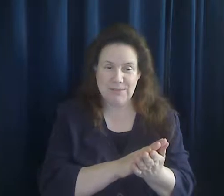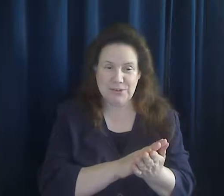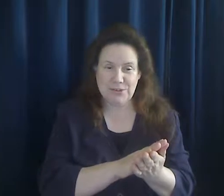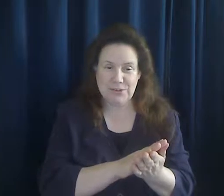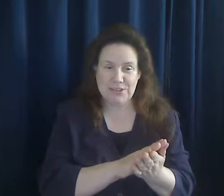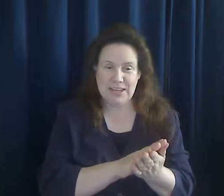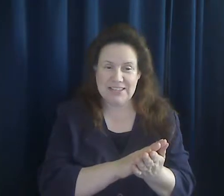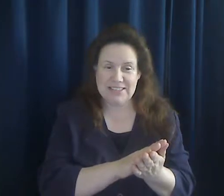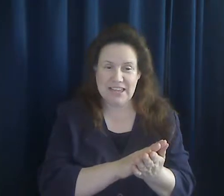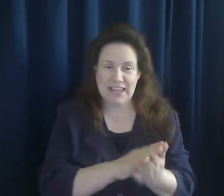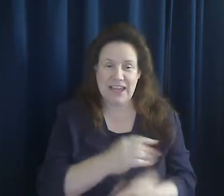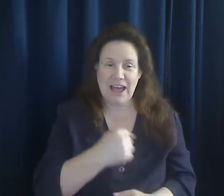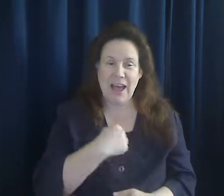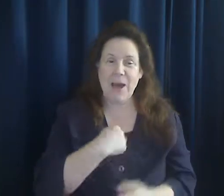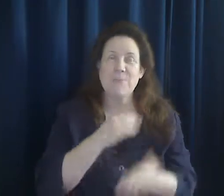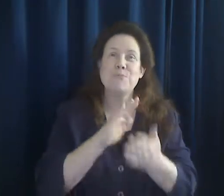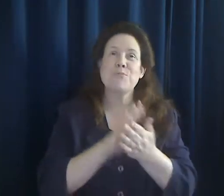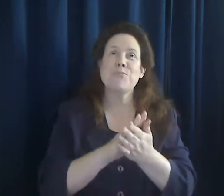in church and I say,